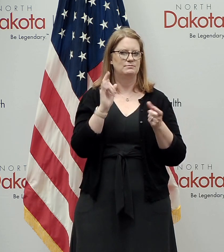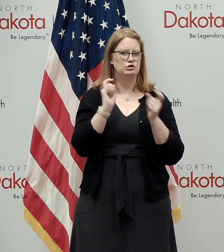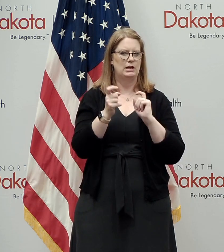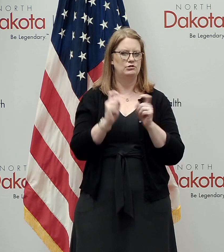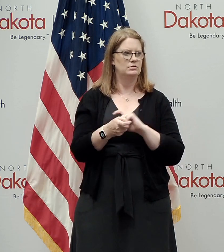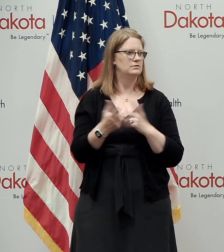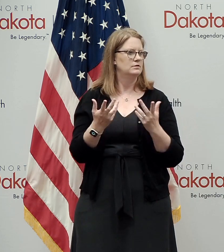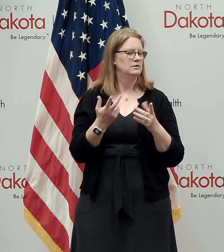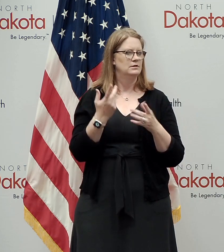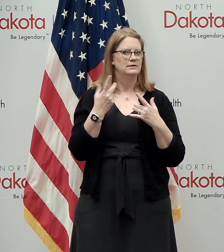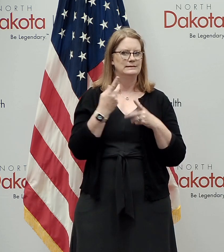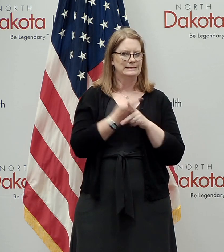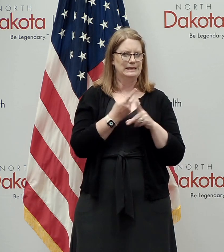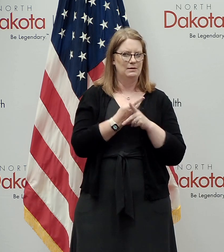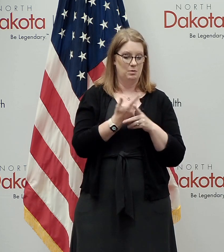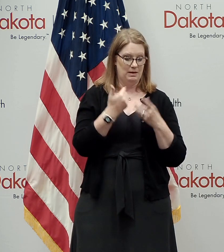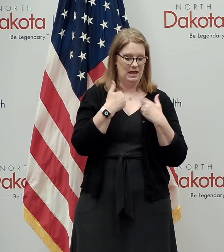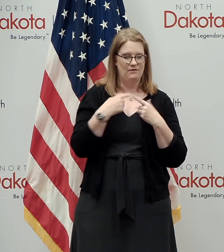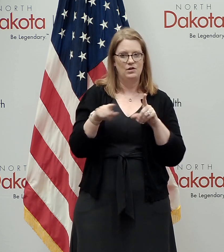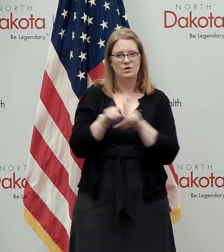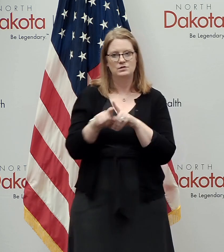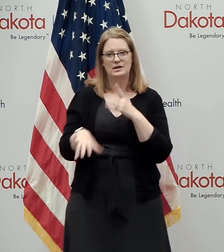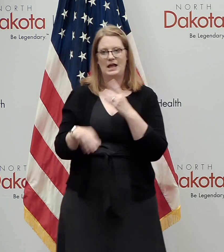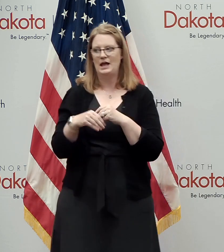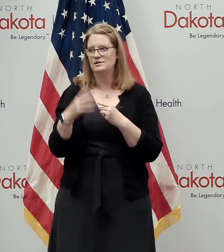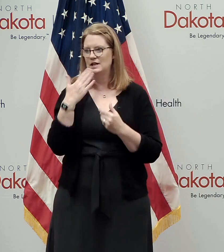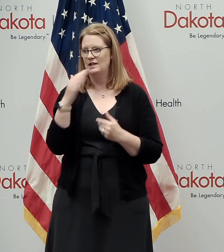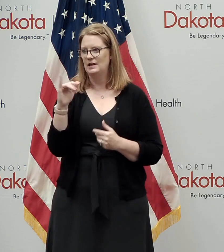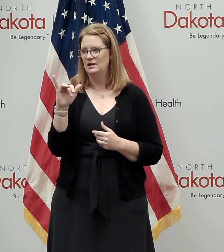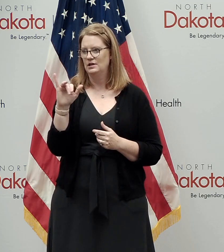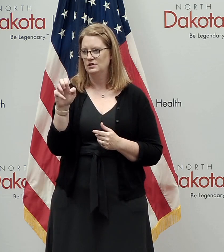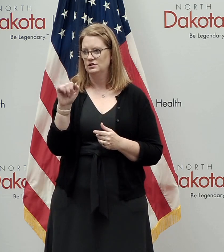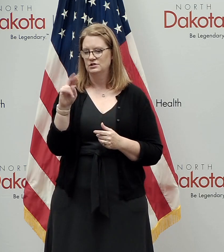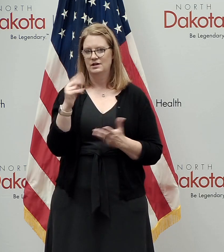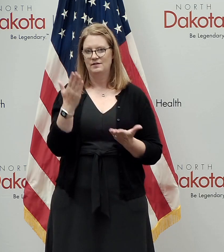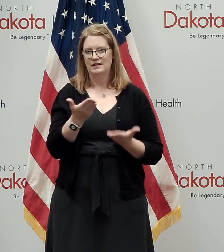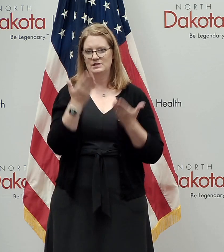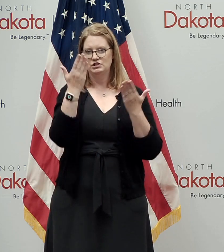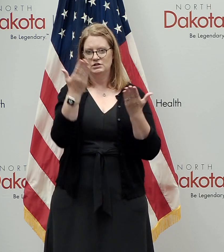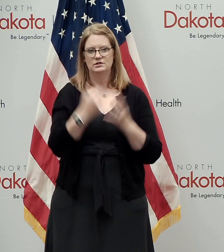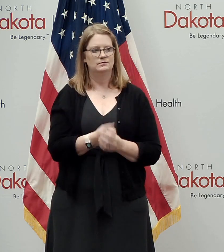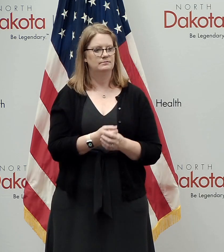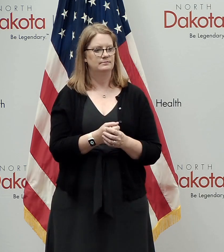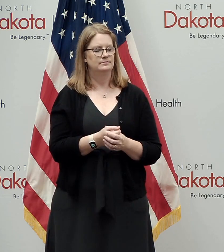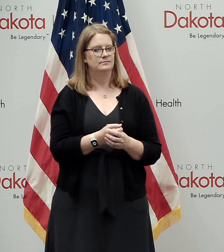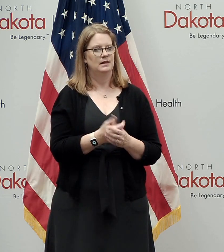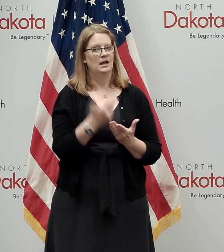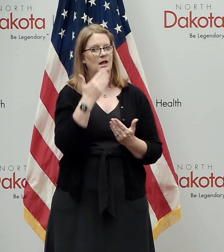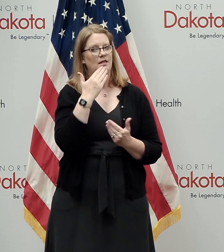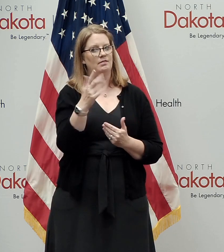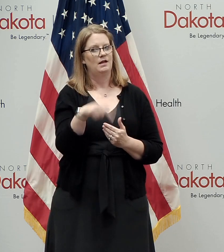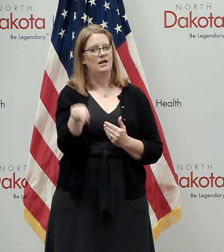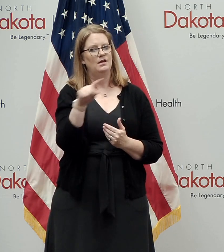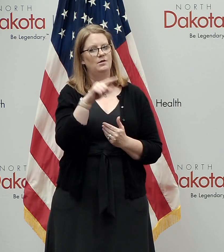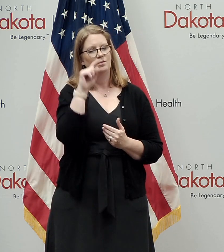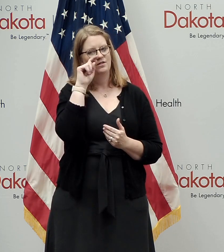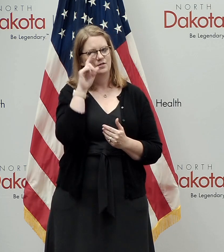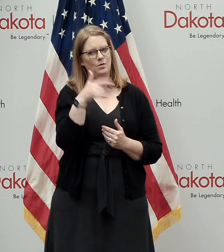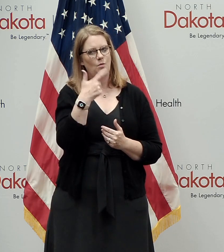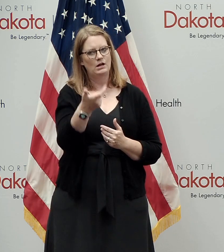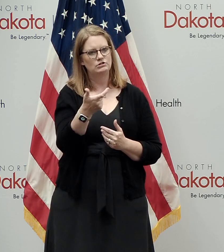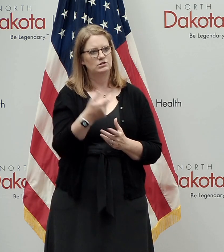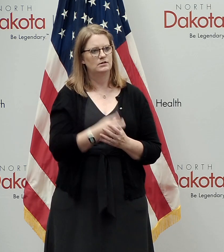what we have, but add a few things to it. So thank you, Gene, for that suggestion. And with that, we'll say again, thank you all for tuning